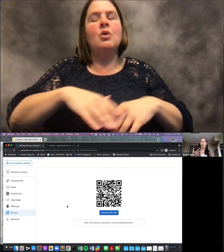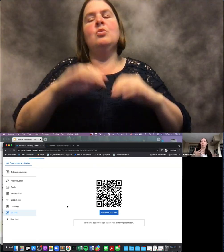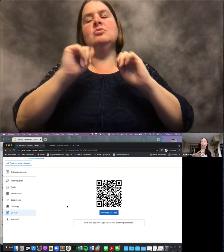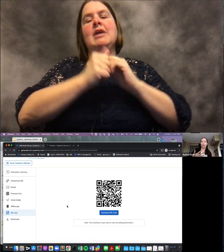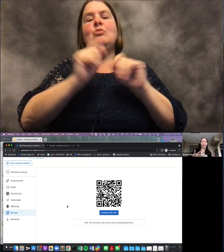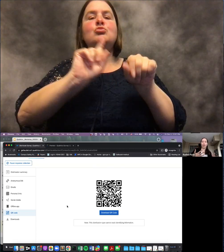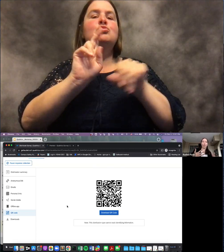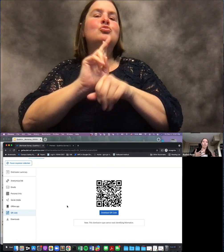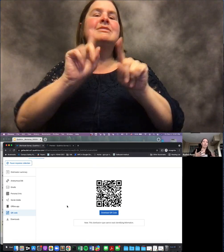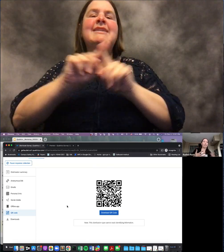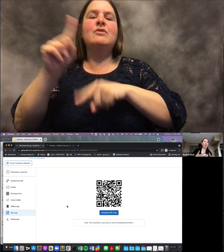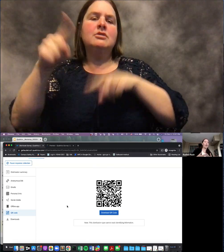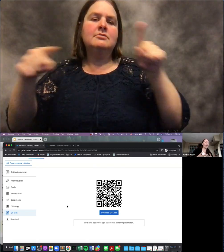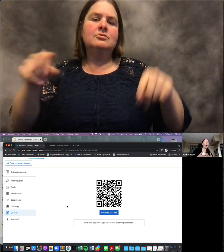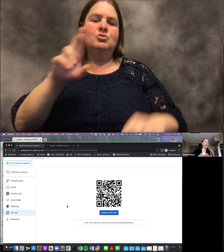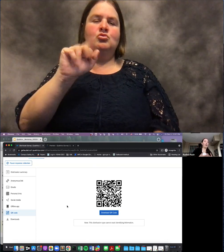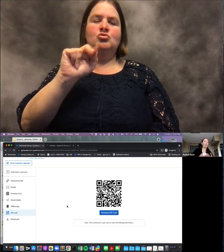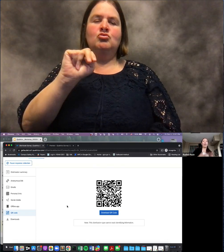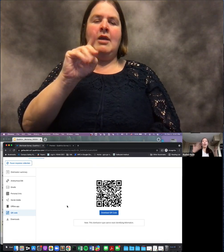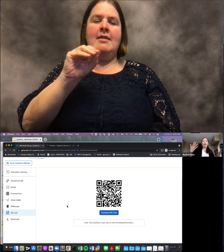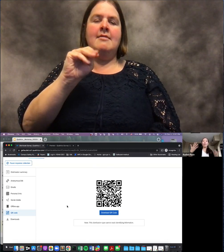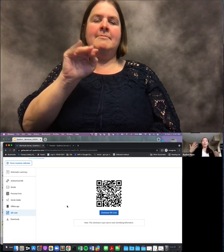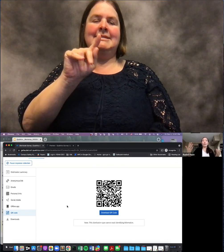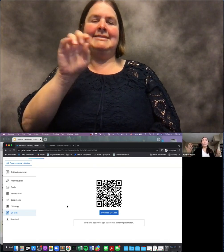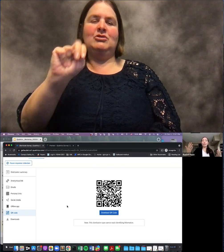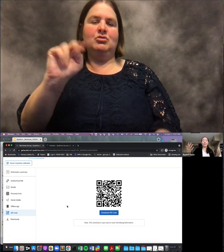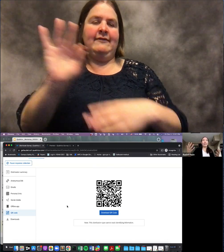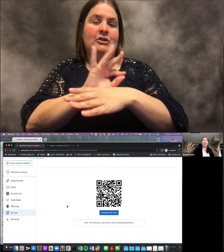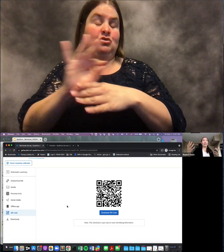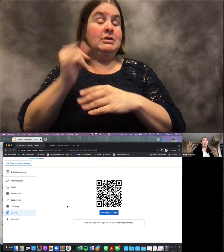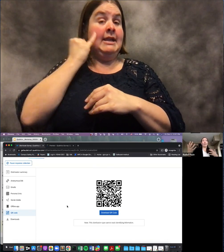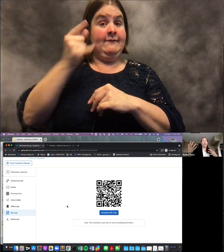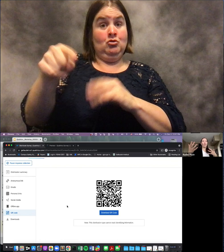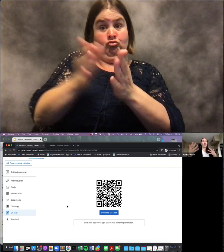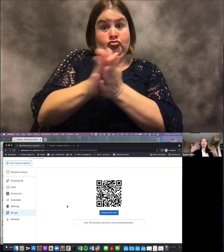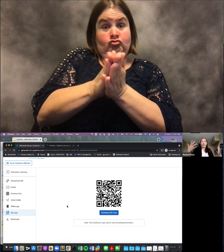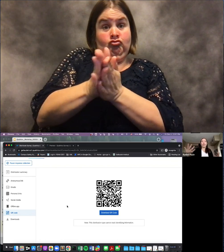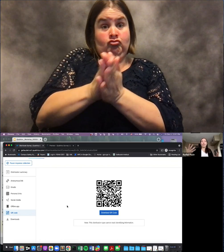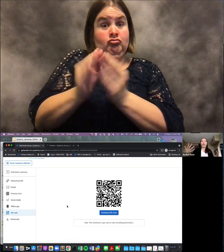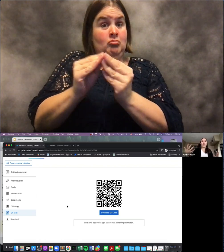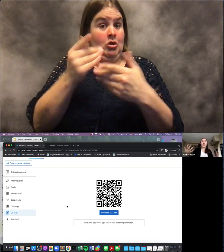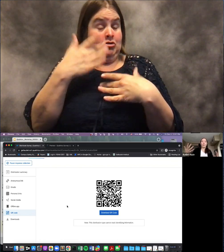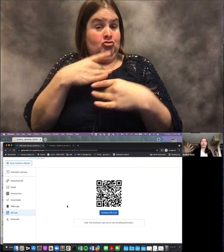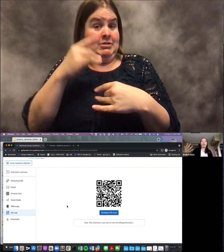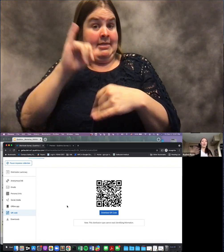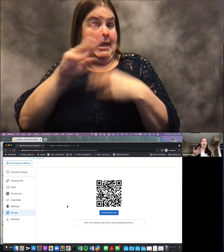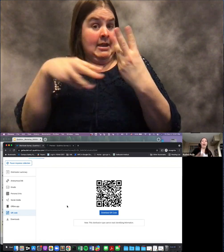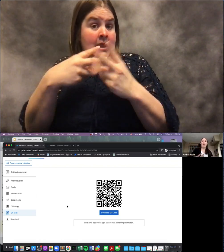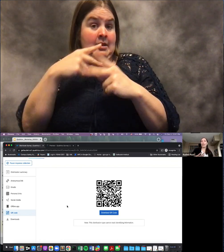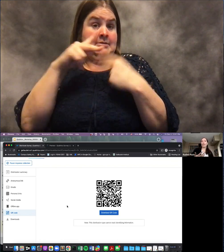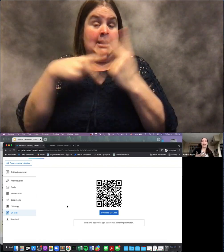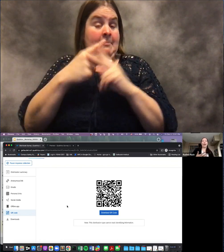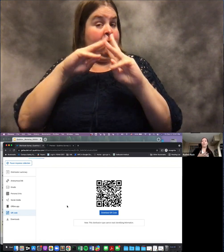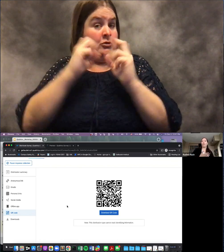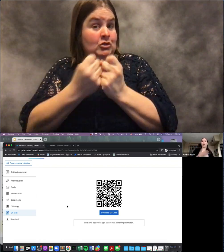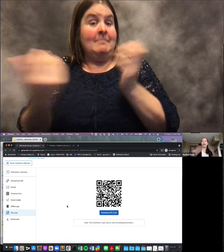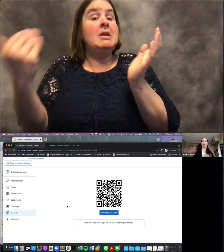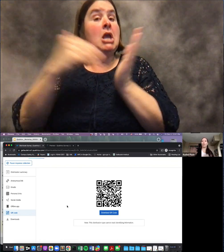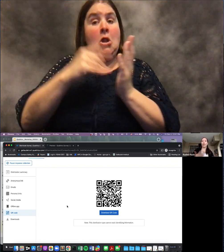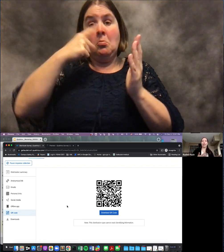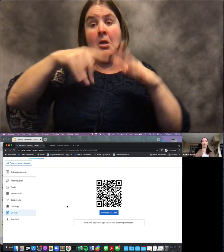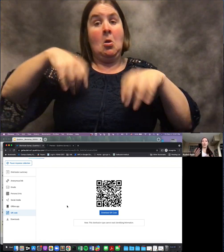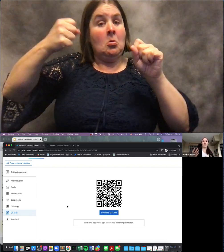different randomization functions. If I have more interest in doing this kind of workshop again, I'm happy to have